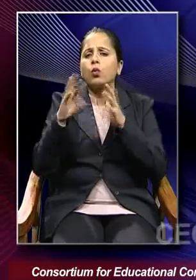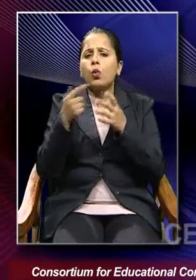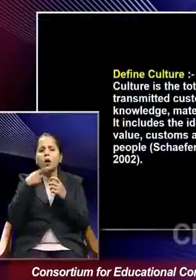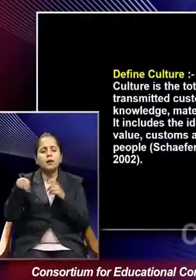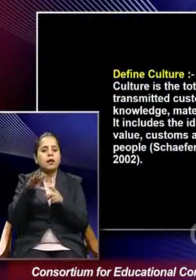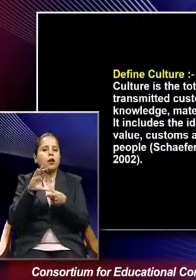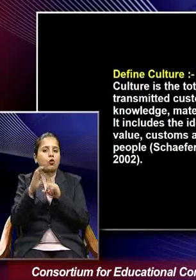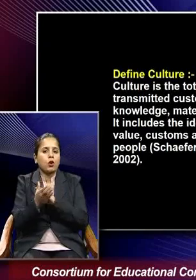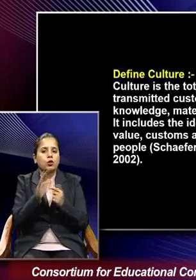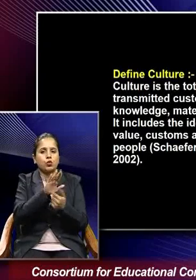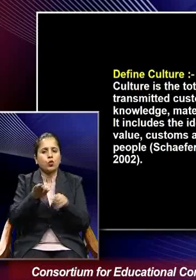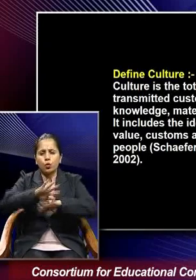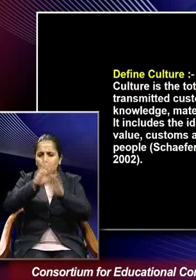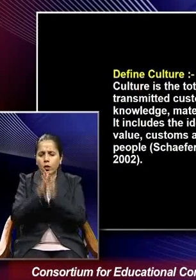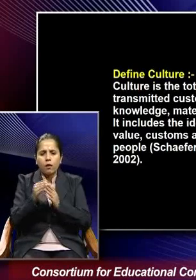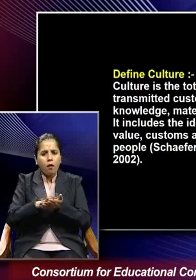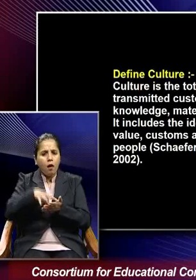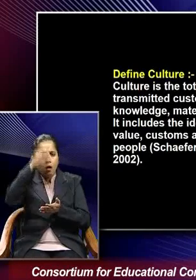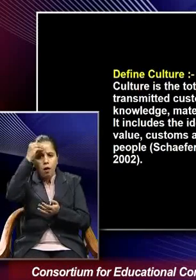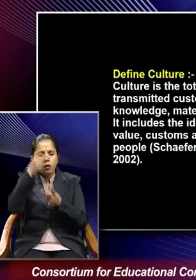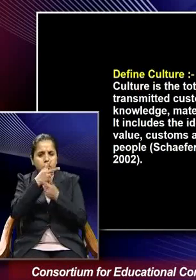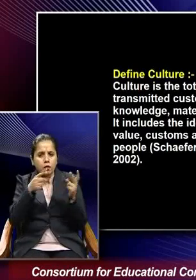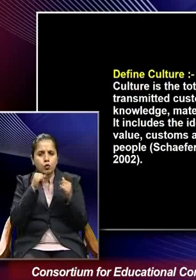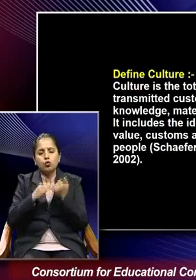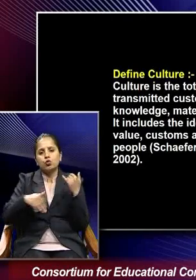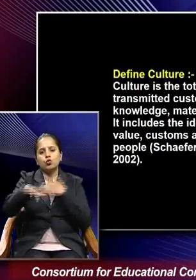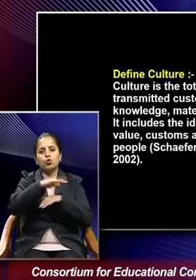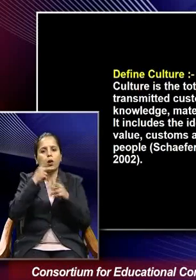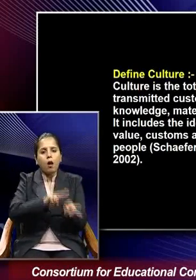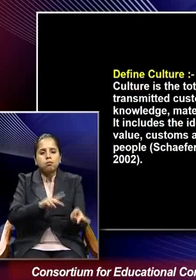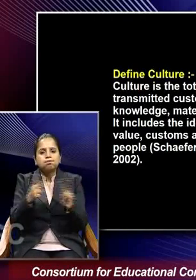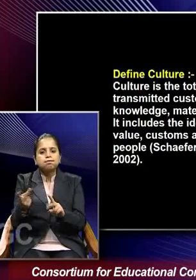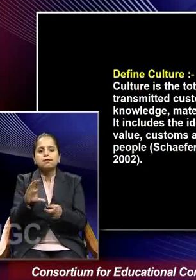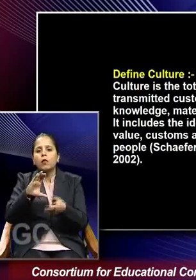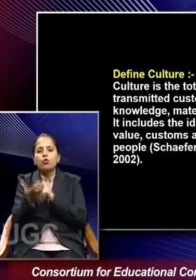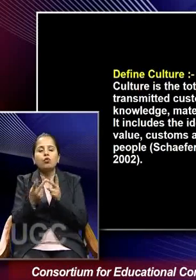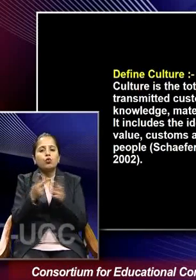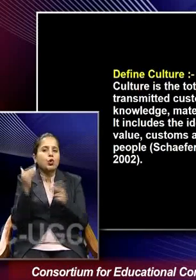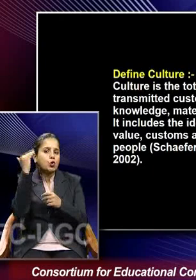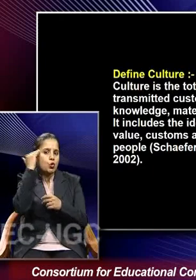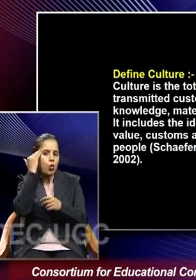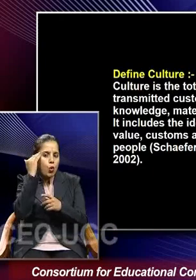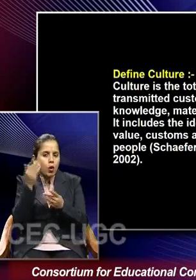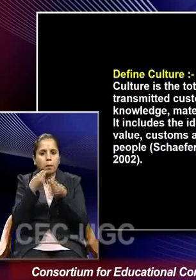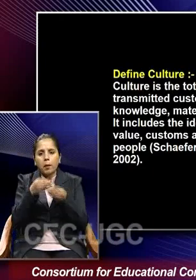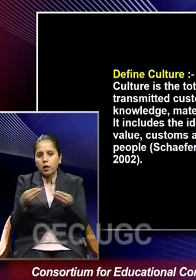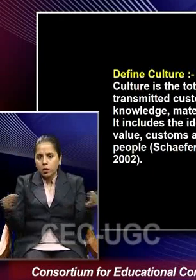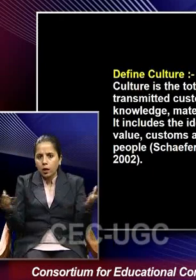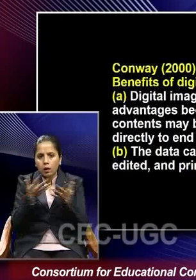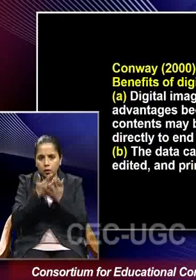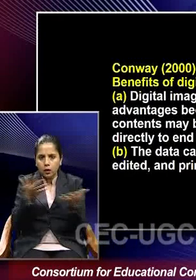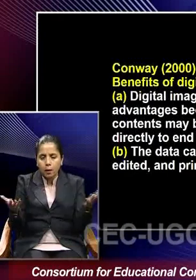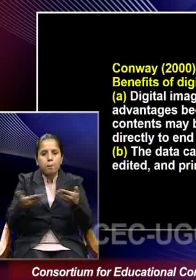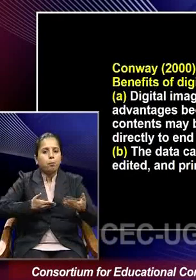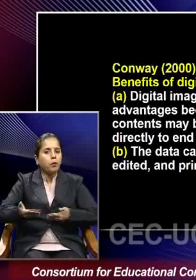culture as the totality of learned, socially transmitted customs, knowledge, material objects and